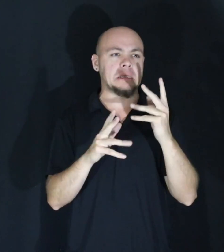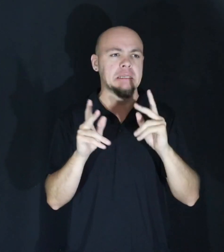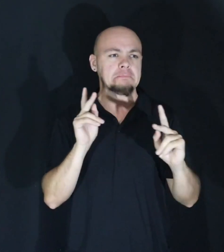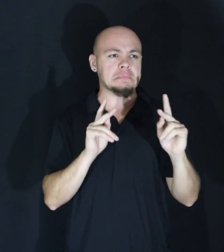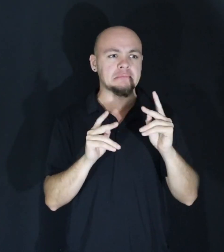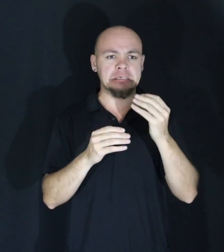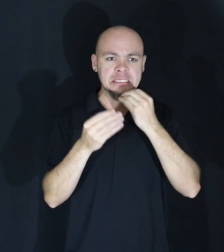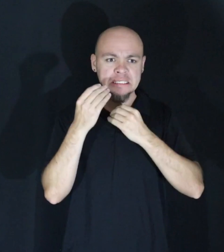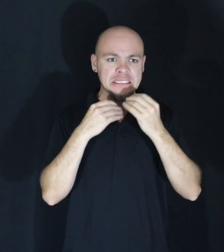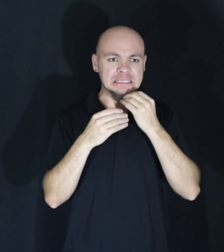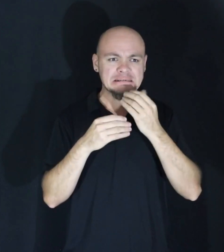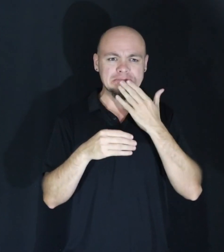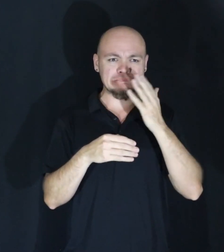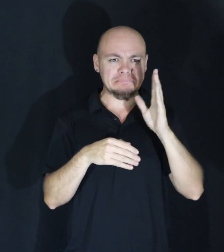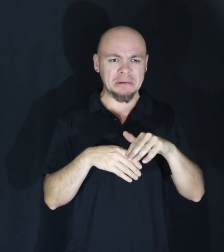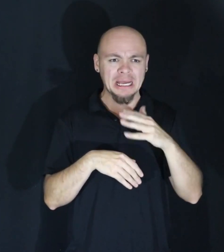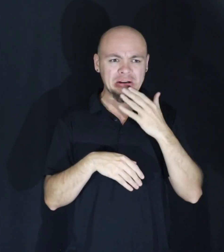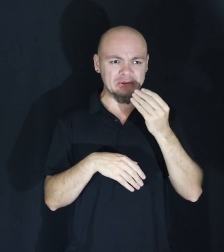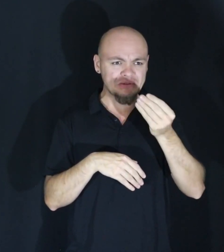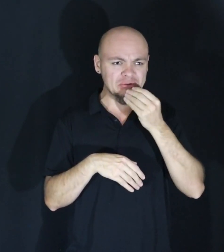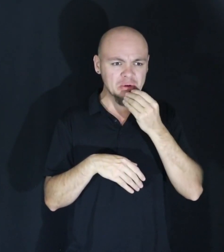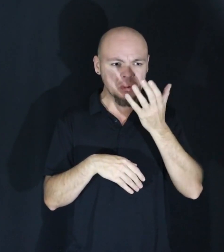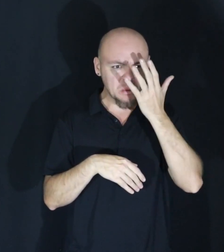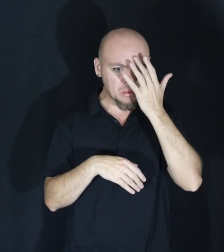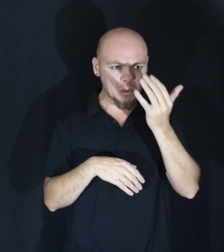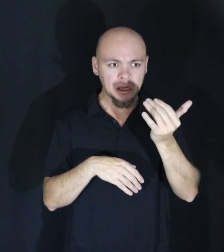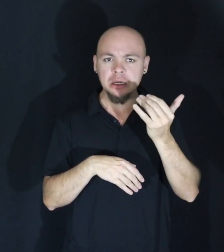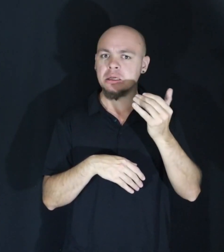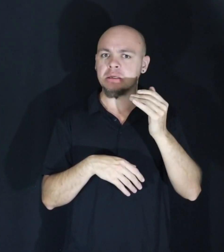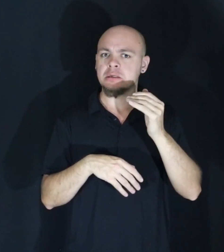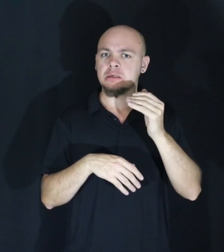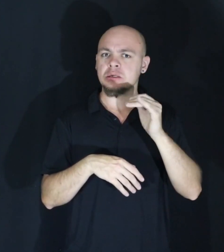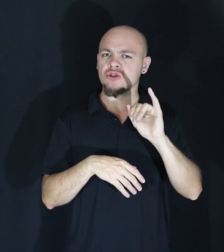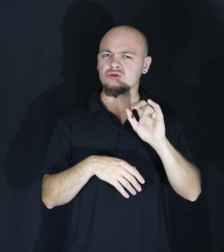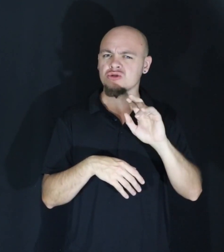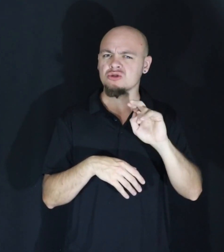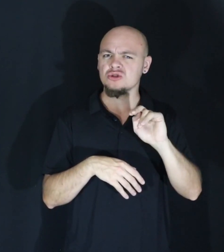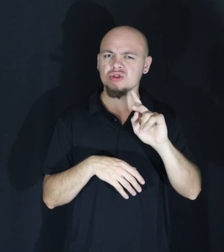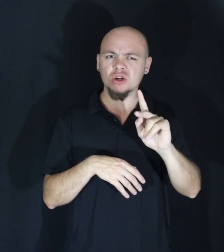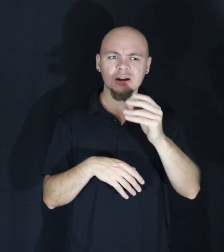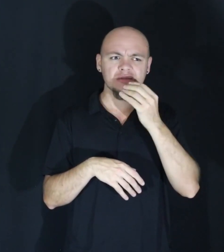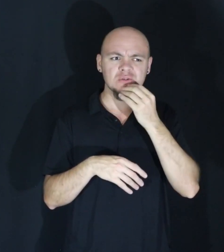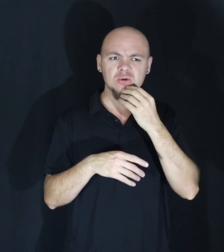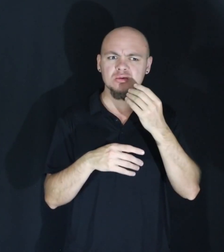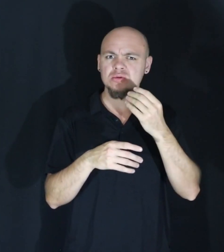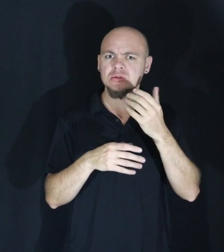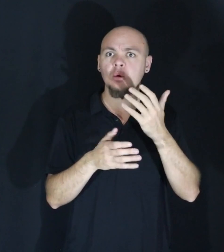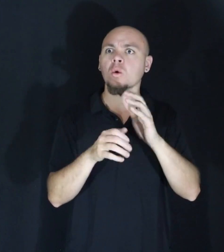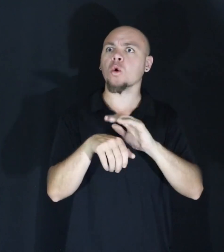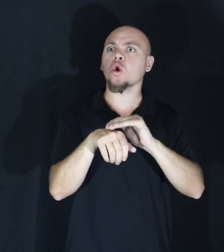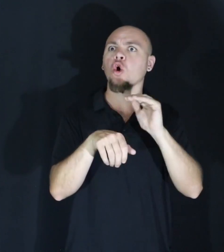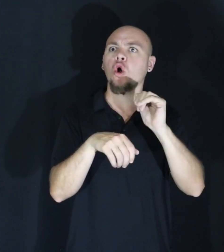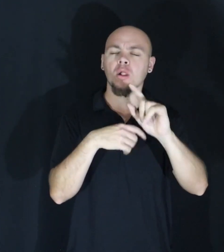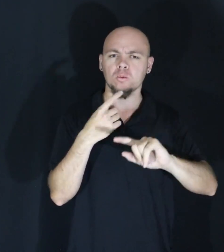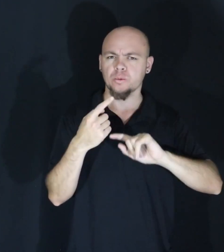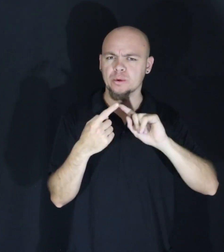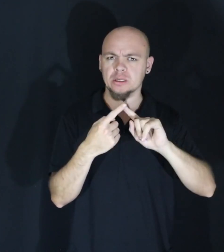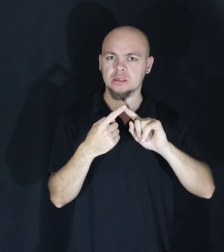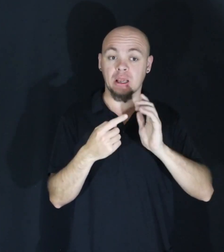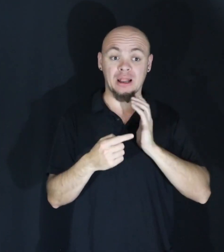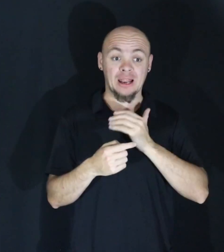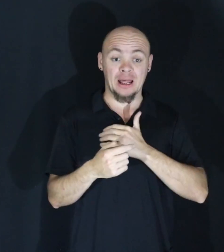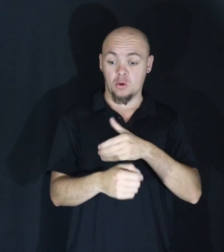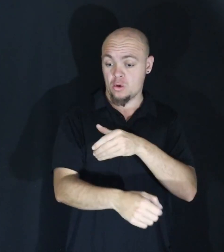us eat so badly? When do these junk foods call out to us? And how can we take back